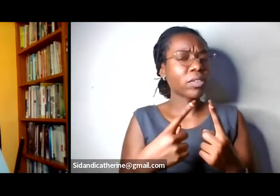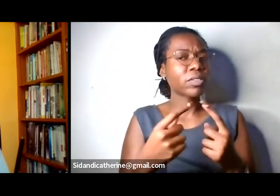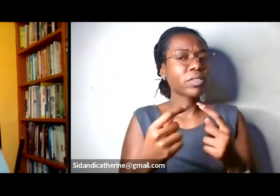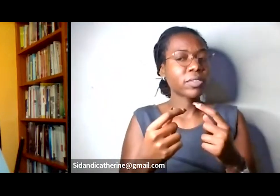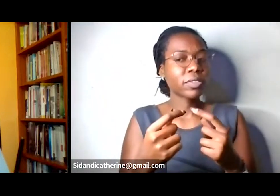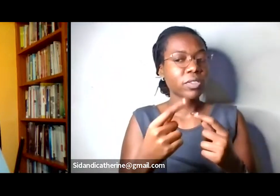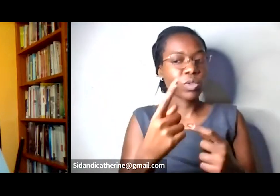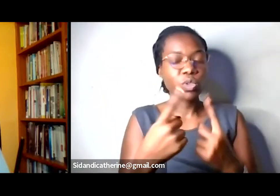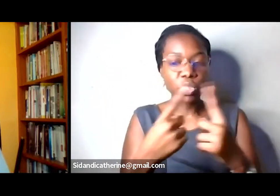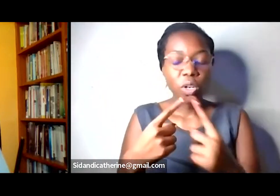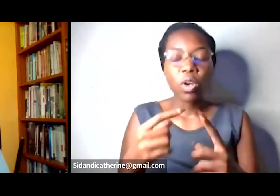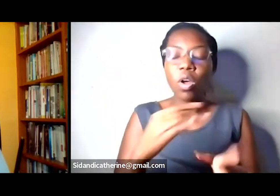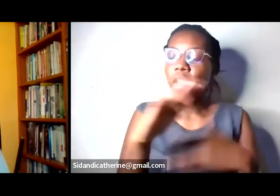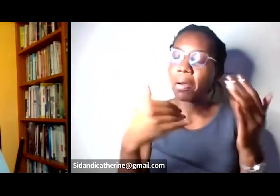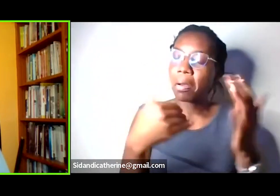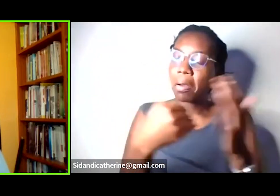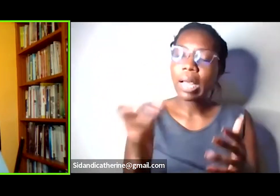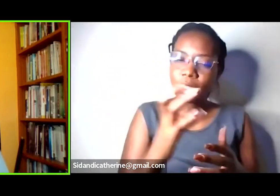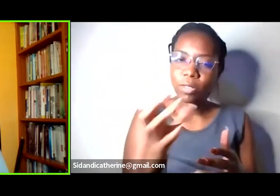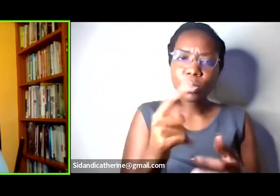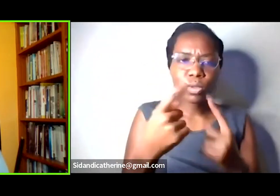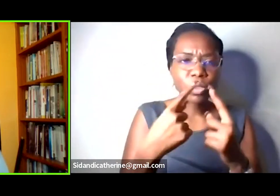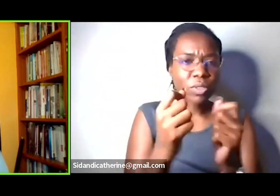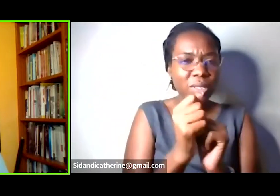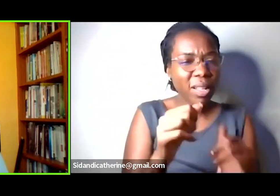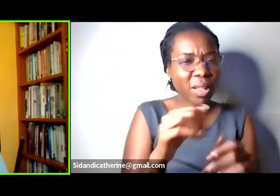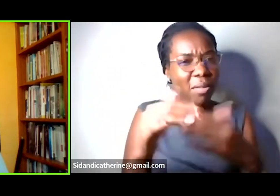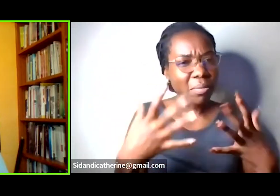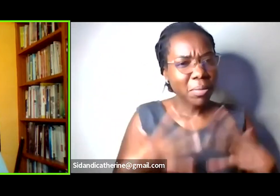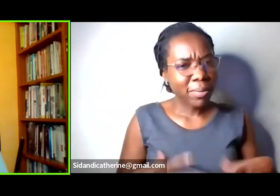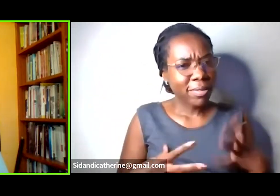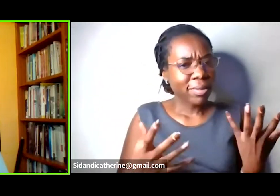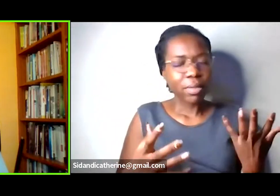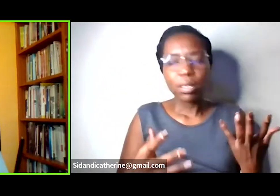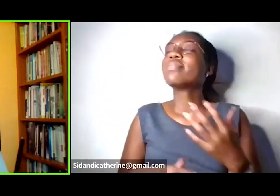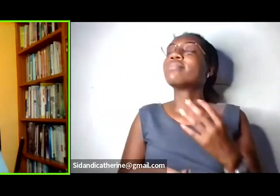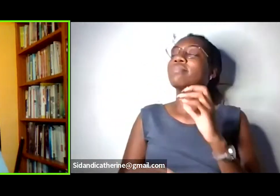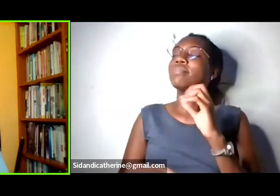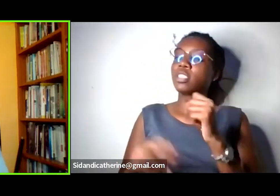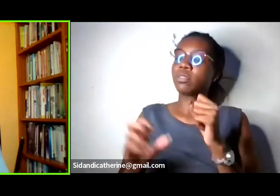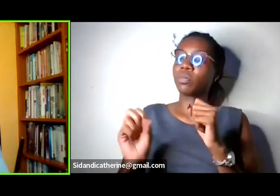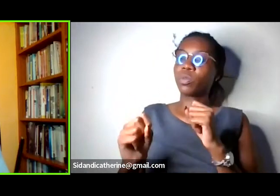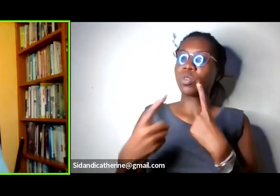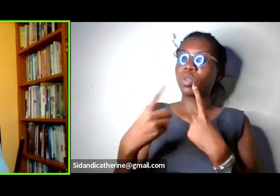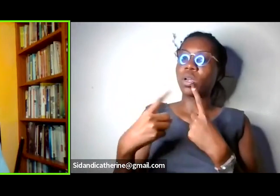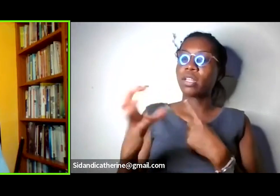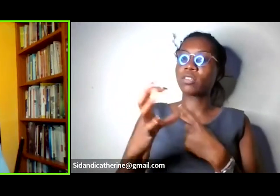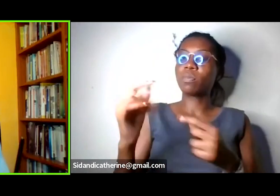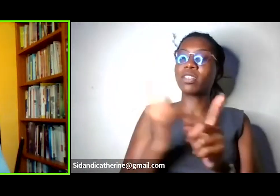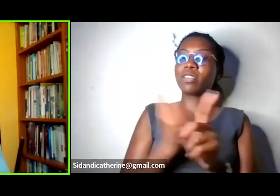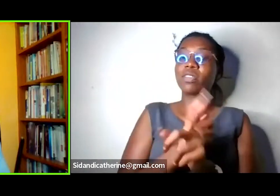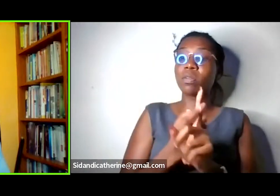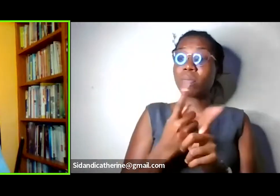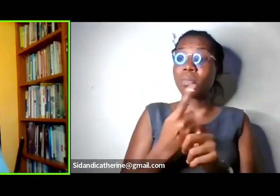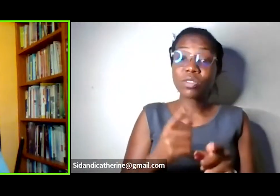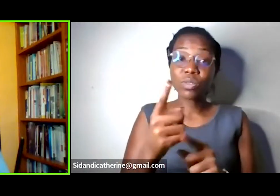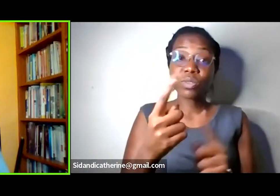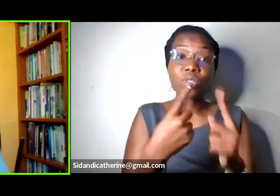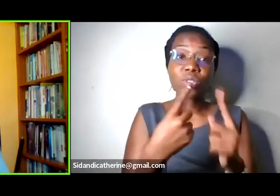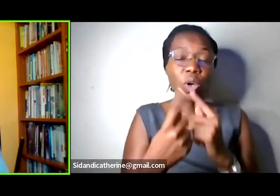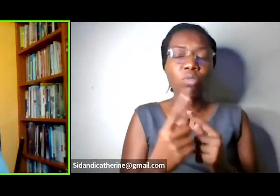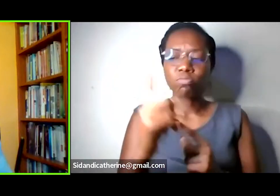It has been one of my biggest successes in terms of marketing, because I'm able to keep people I meet in the